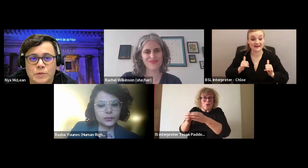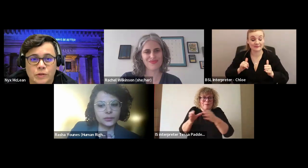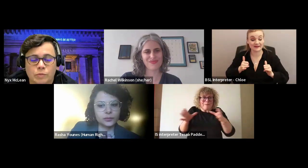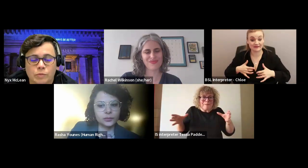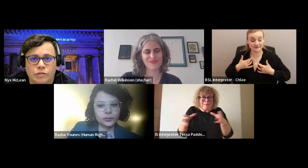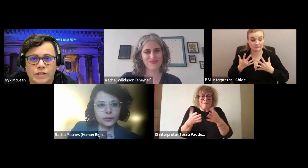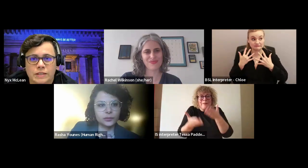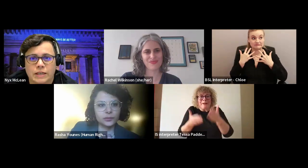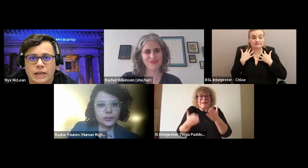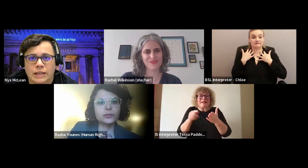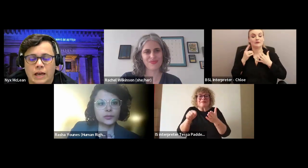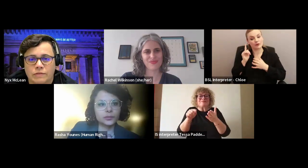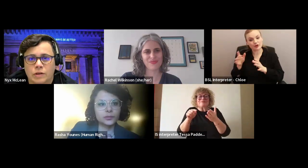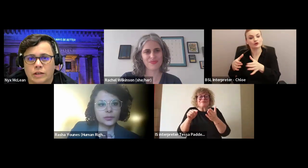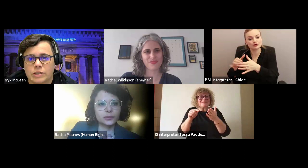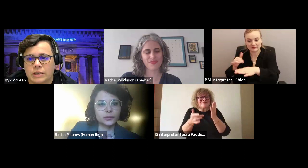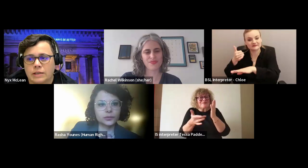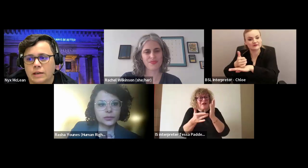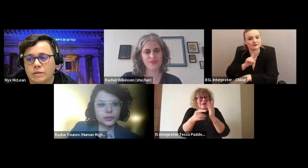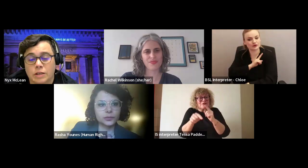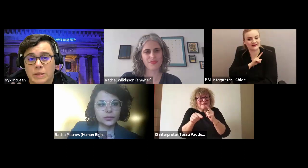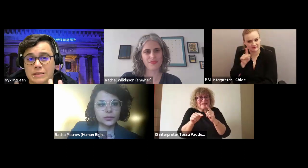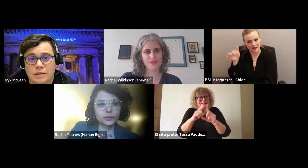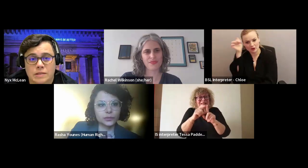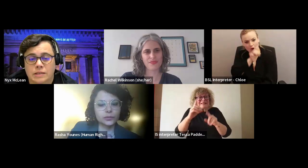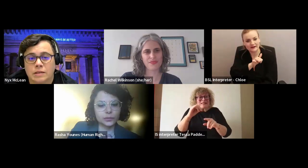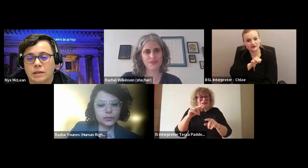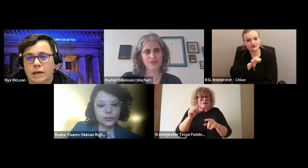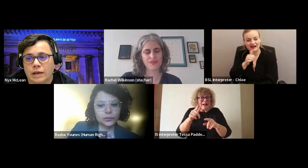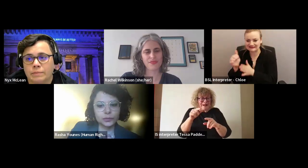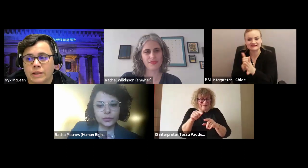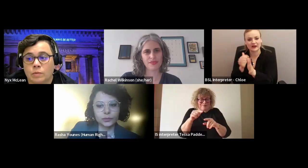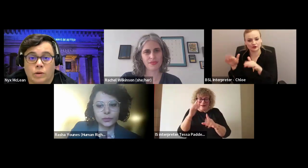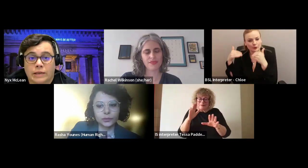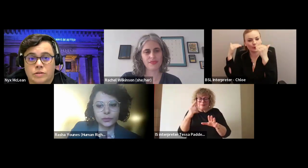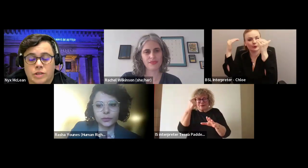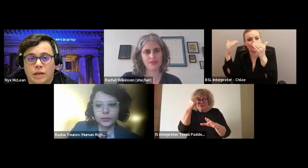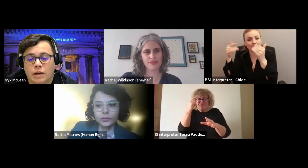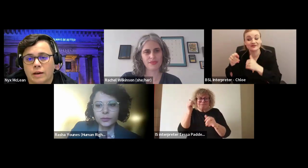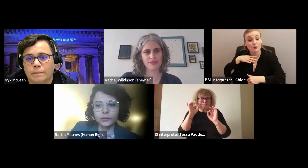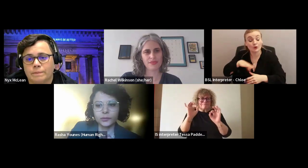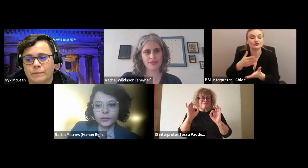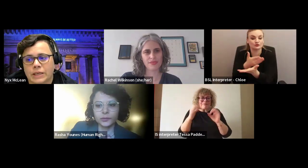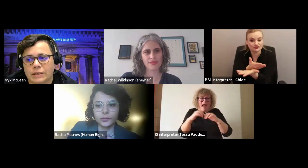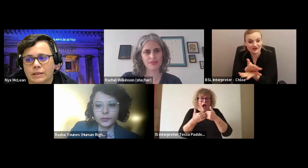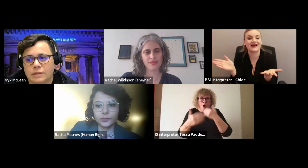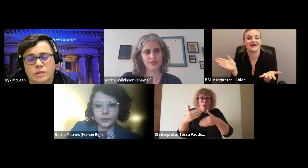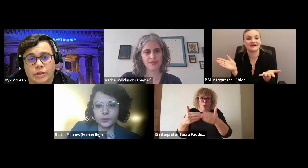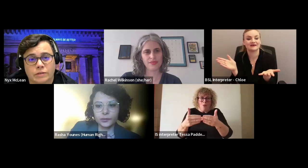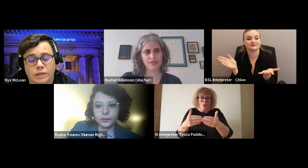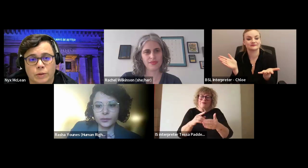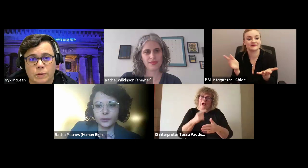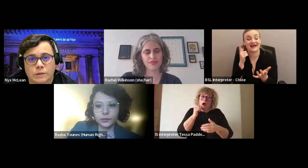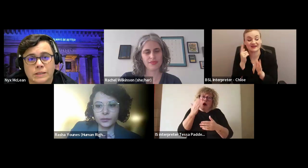those groups do that work for a reason, and they have a knowledge base and skill set that they would like to share. And I think